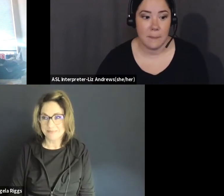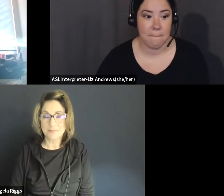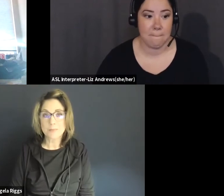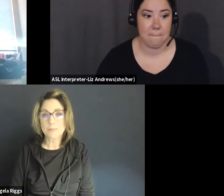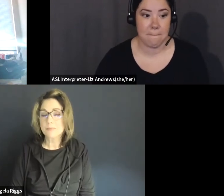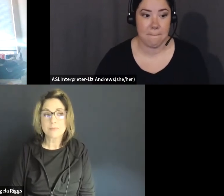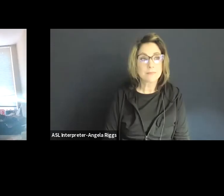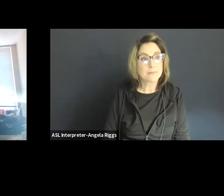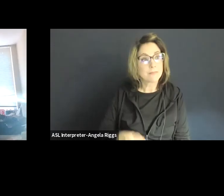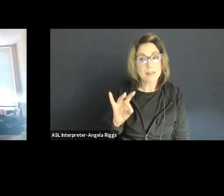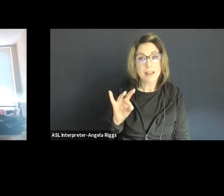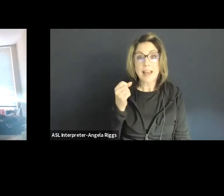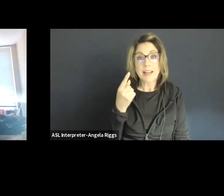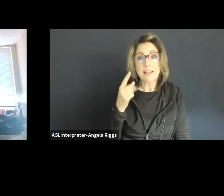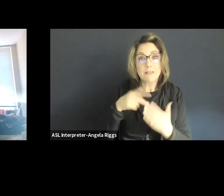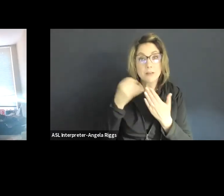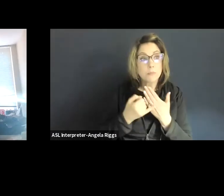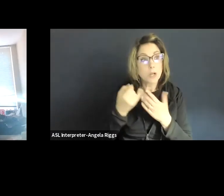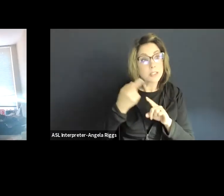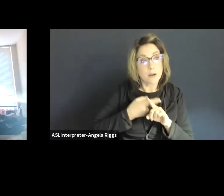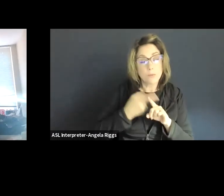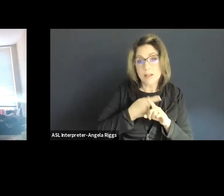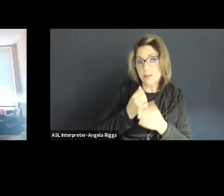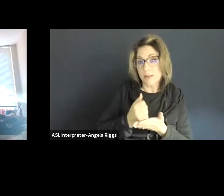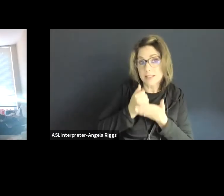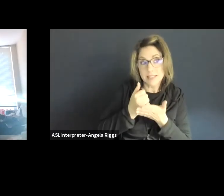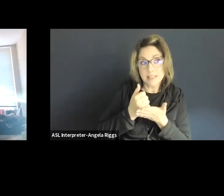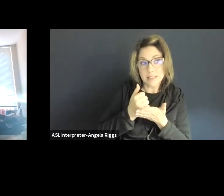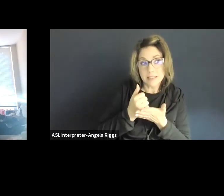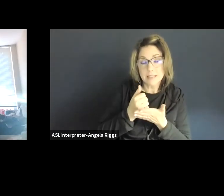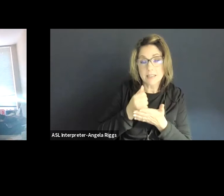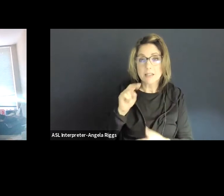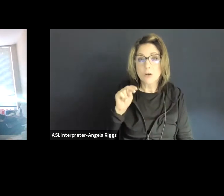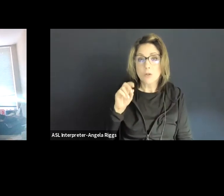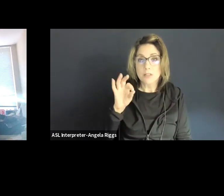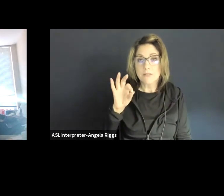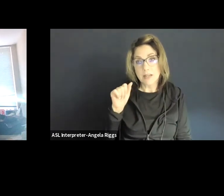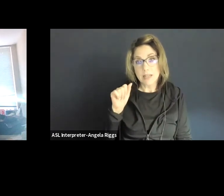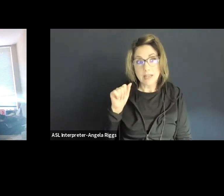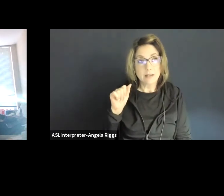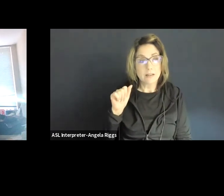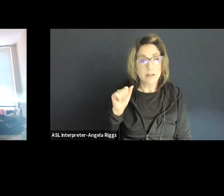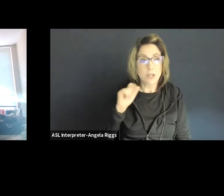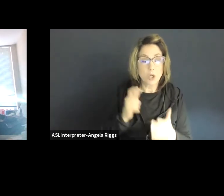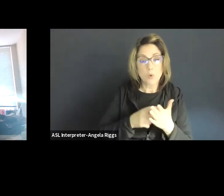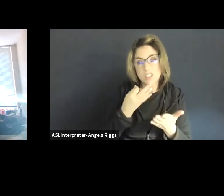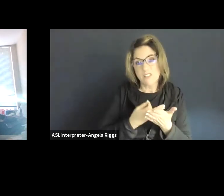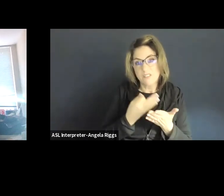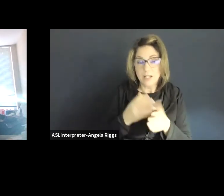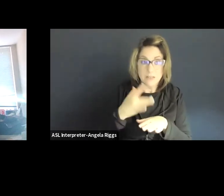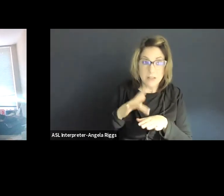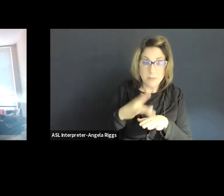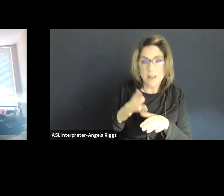The 811 Project Rental Assistance Notice of Funding Availability, which was initially issued,